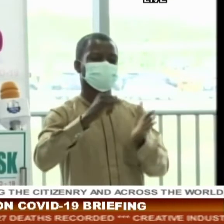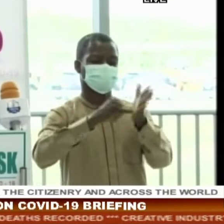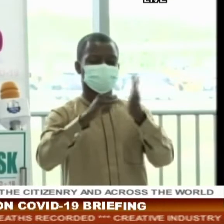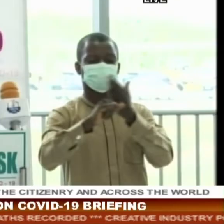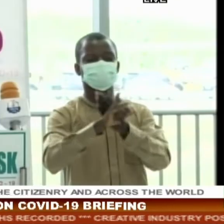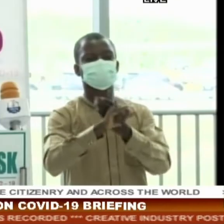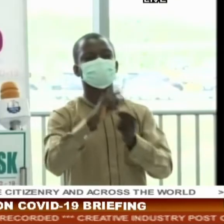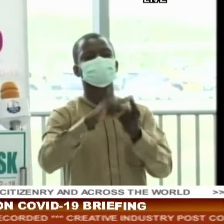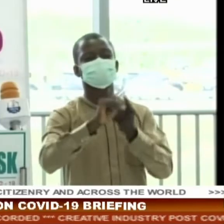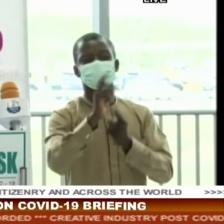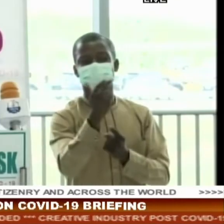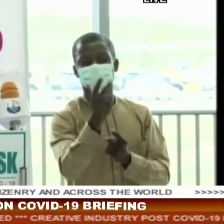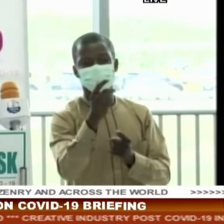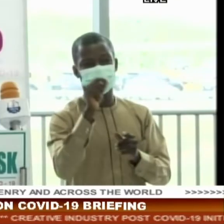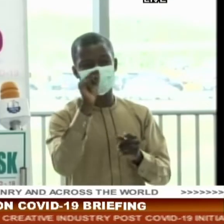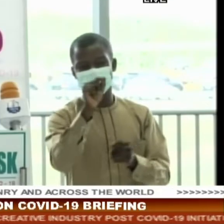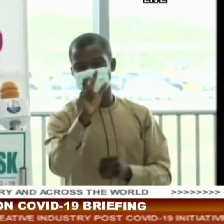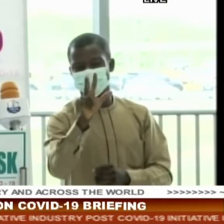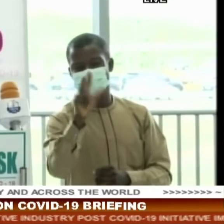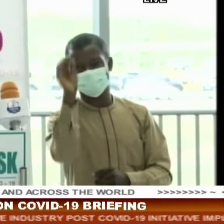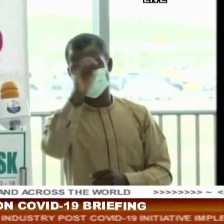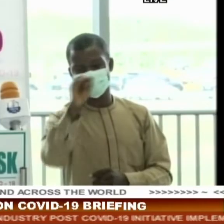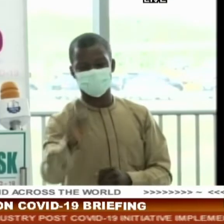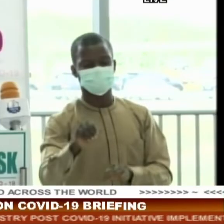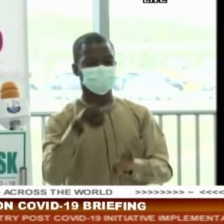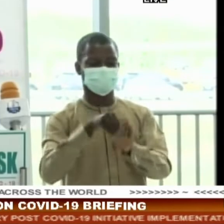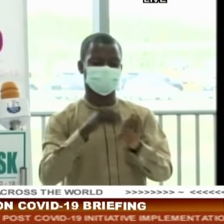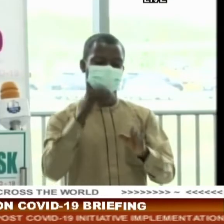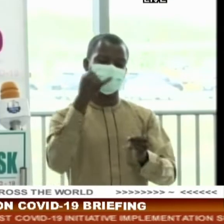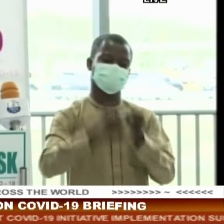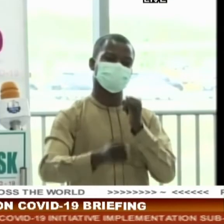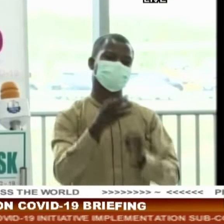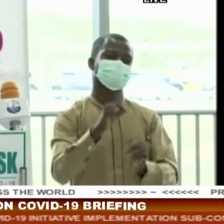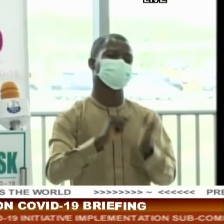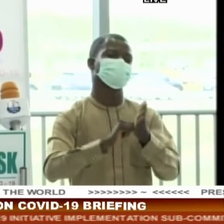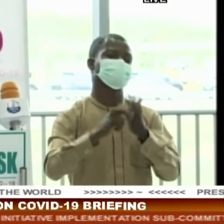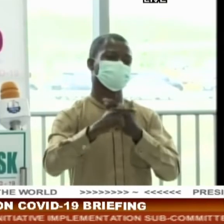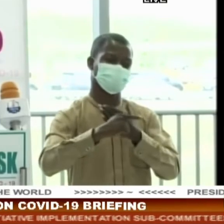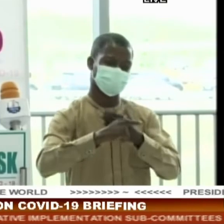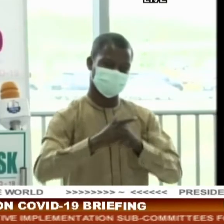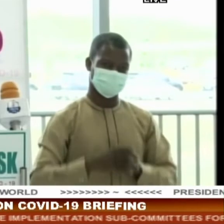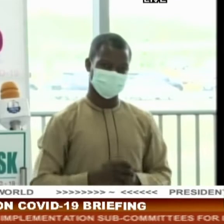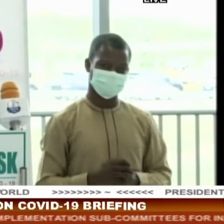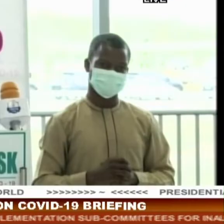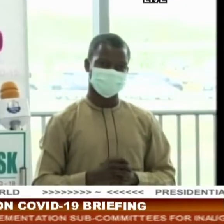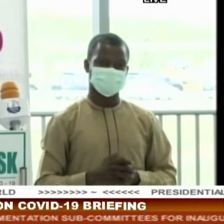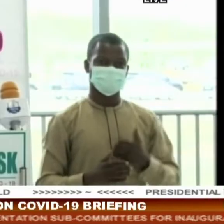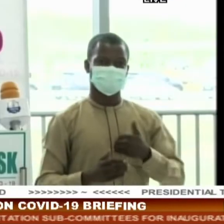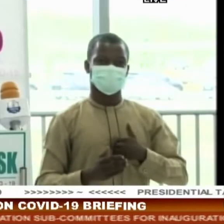to 13.3% at the end of August. There are